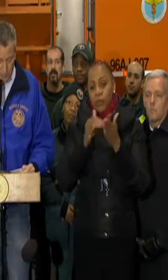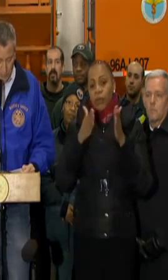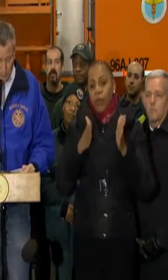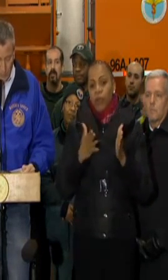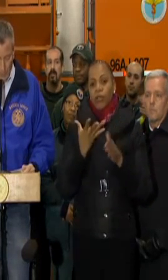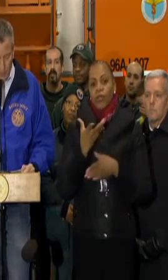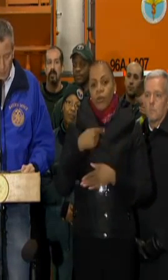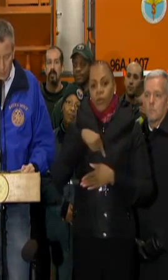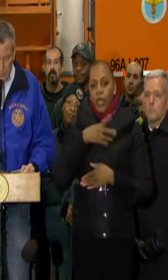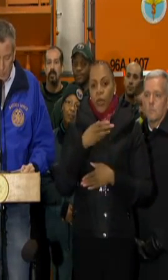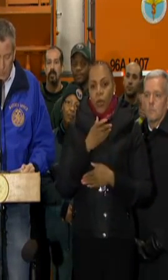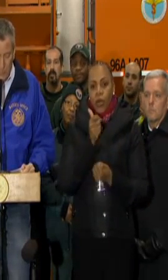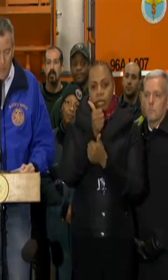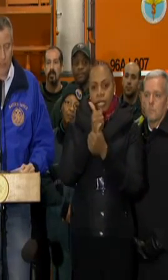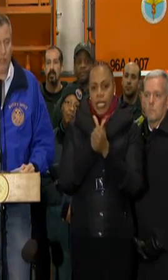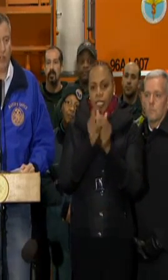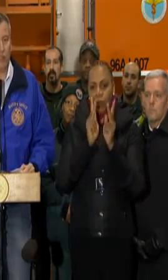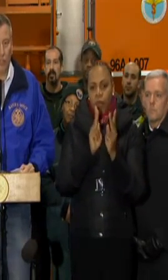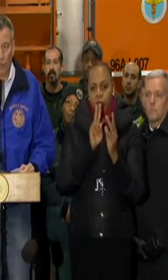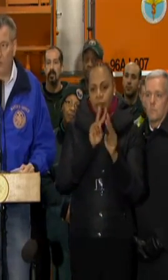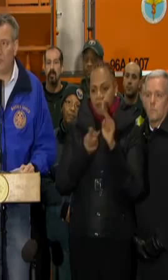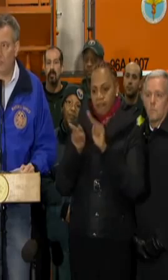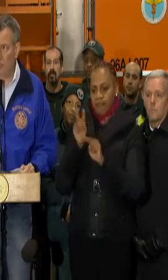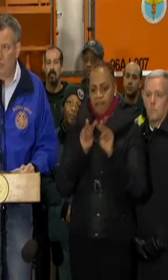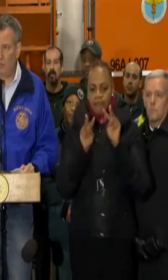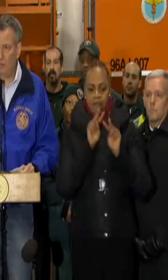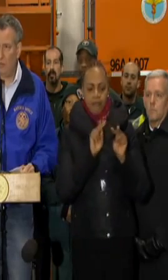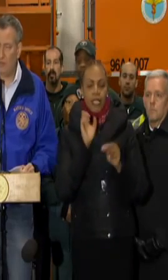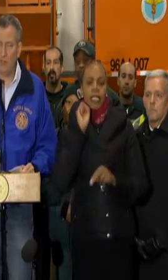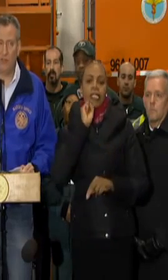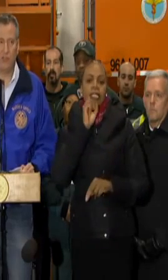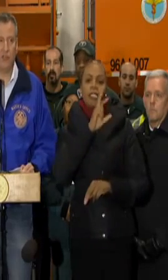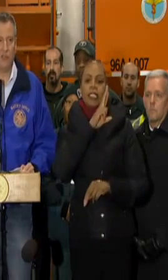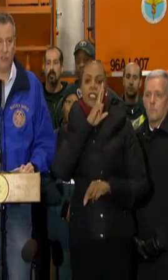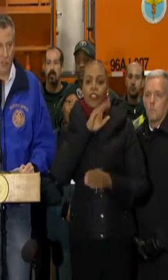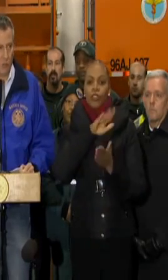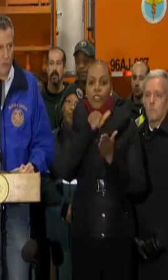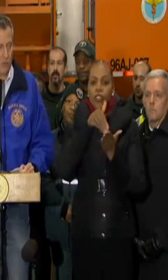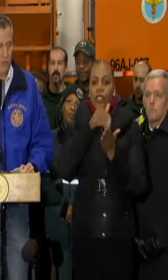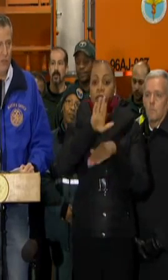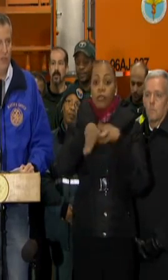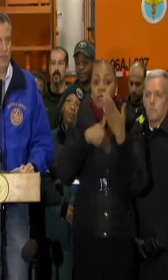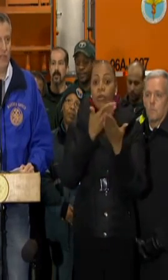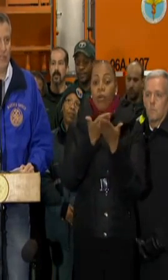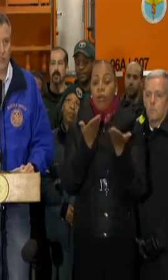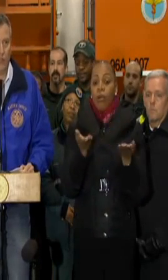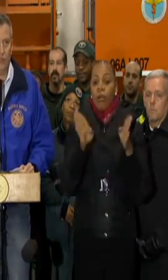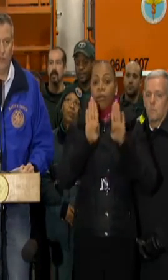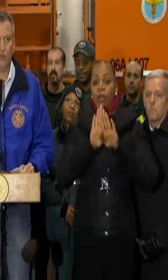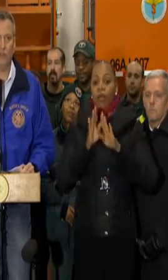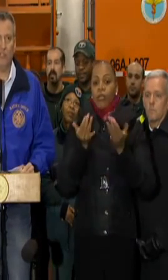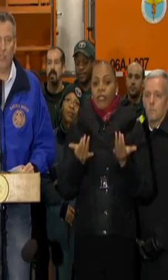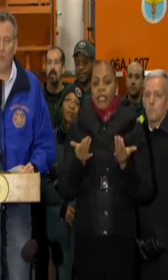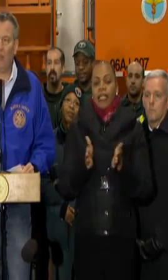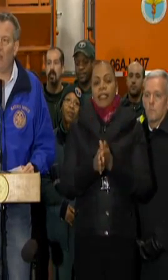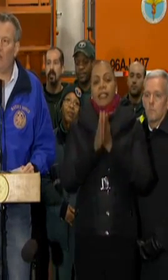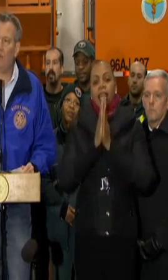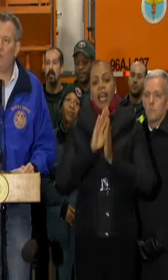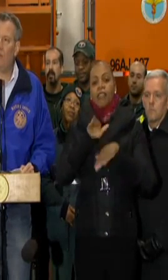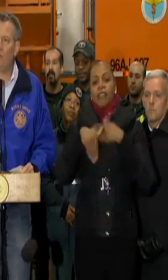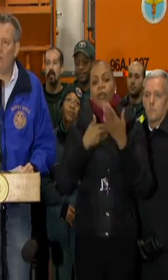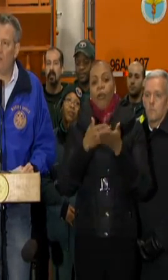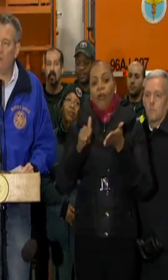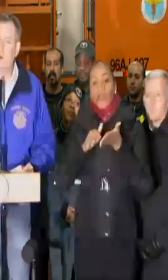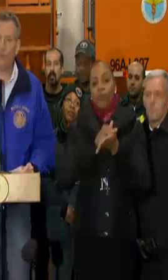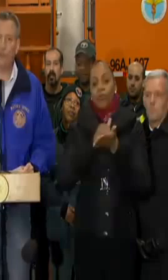other. Senior centers are closed today. All senior centers are closed. So I ask all New Yorkers to keep an eye out